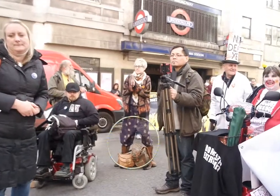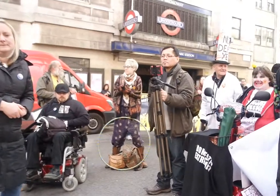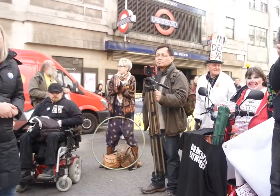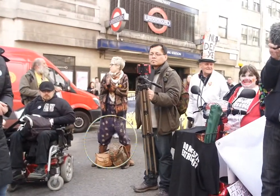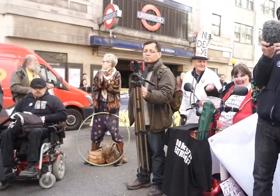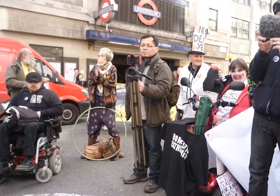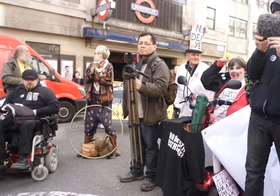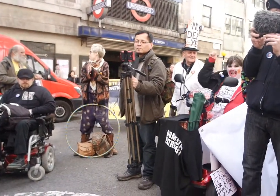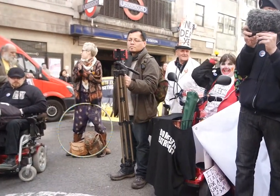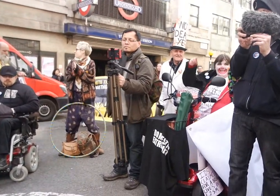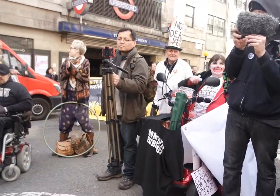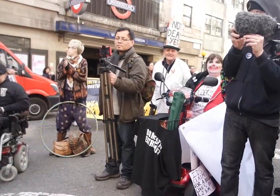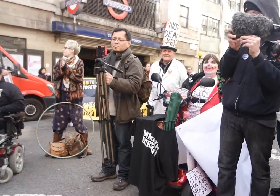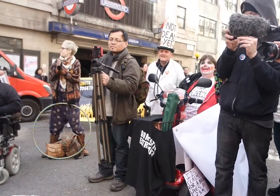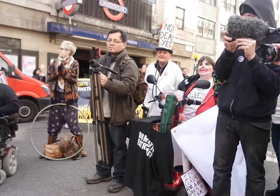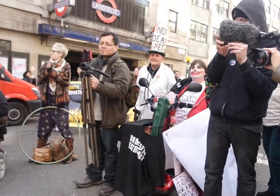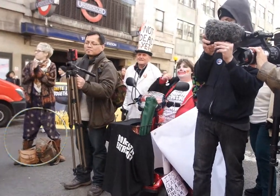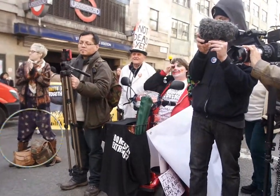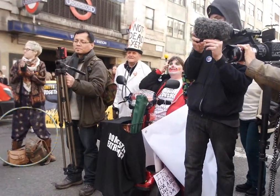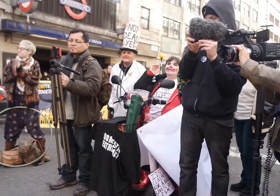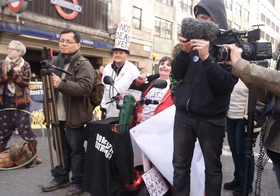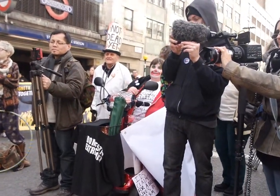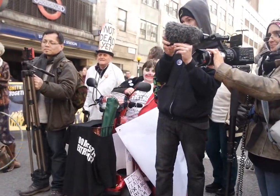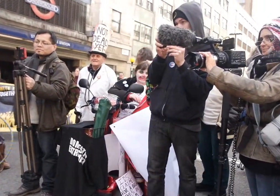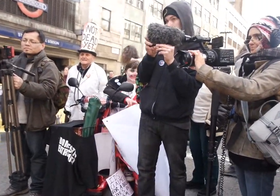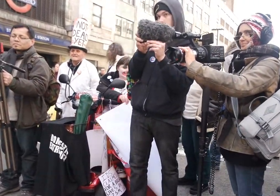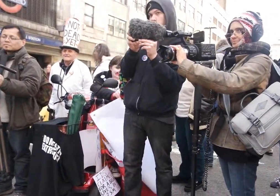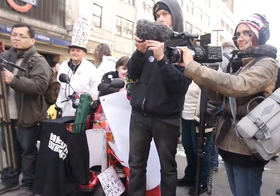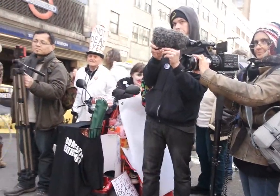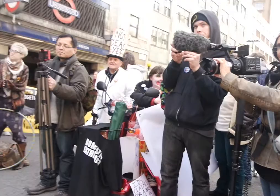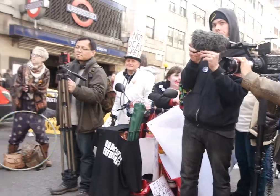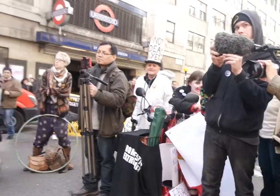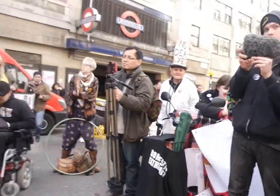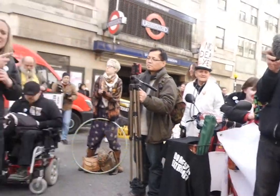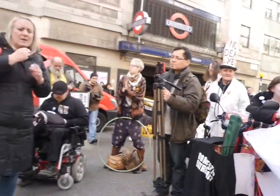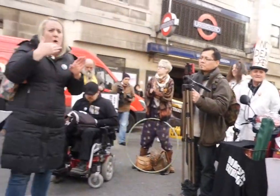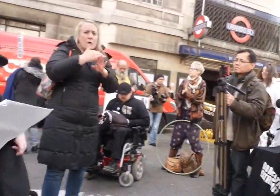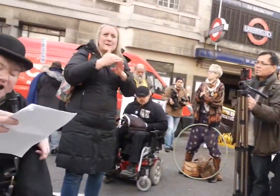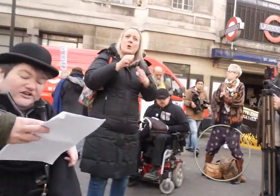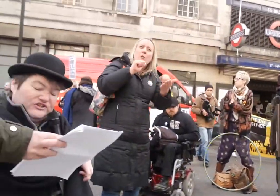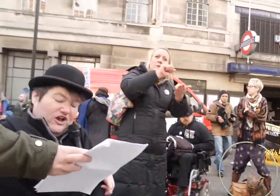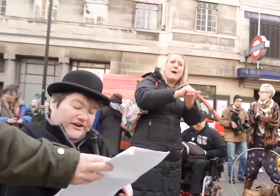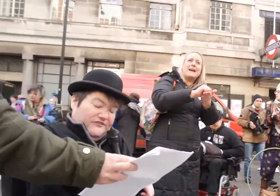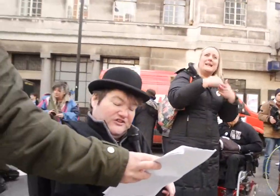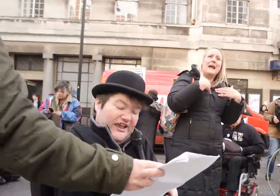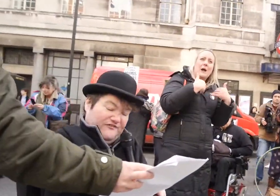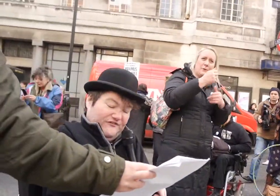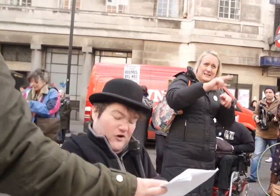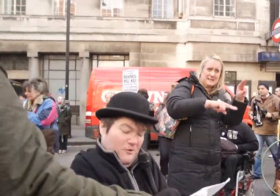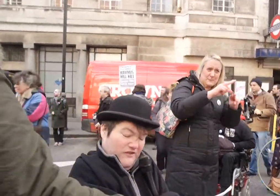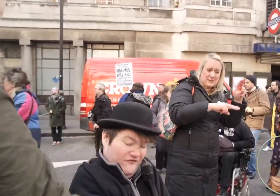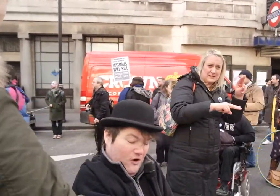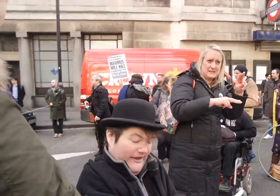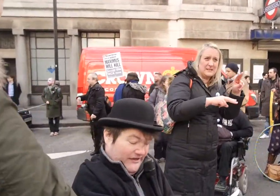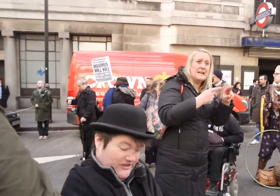content with just assessment and back to occupational work health assessments for workers signed off sick